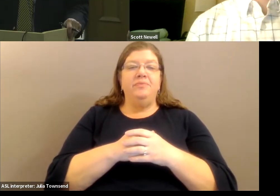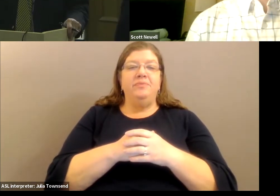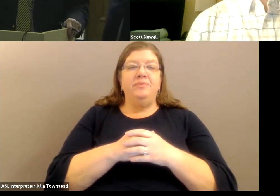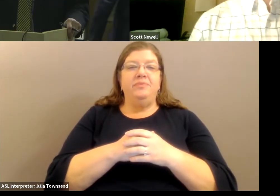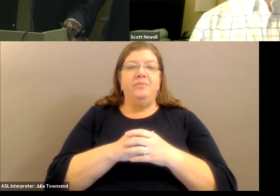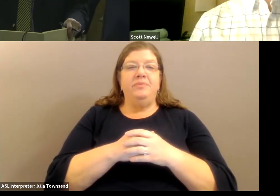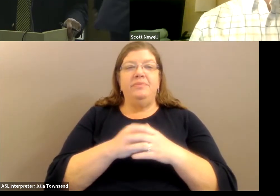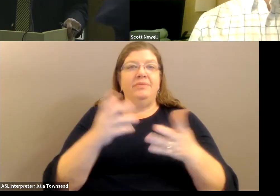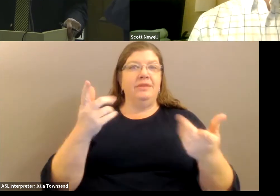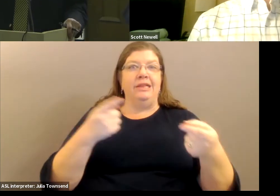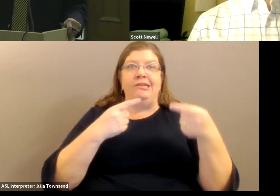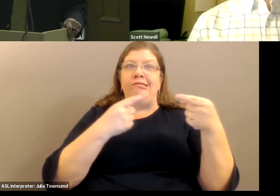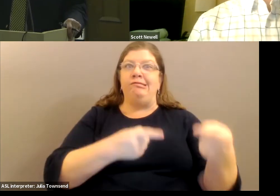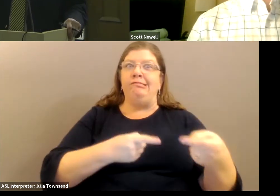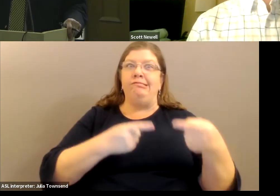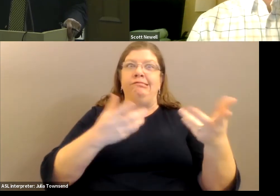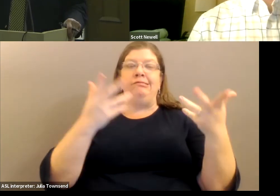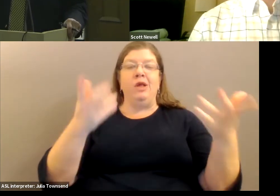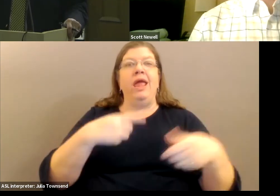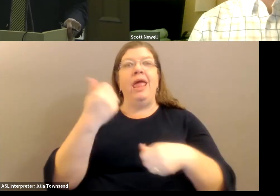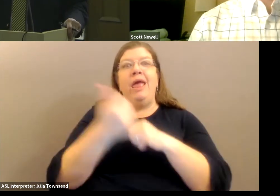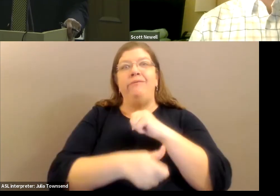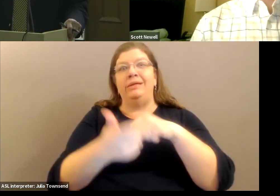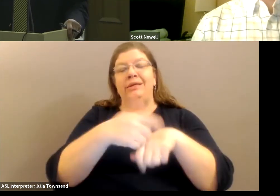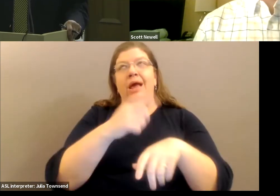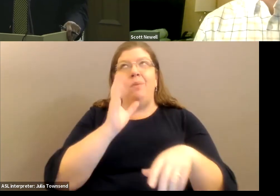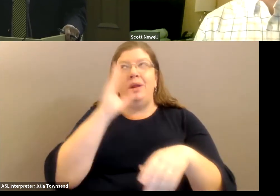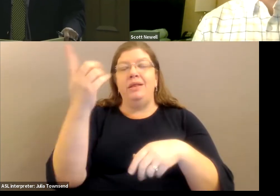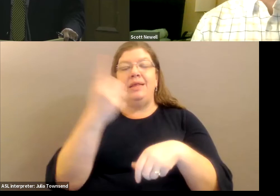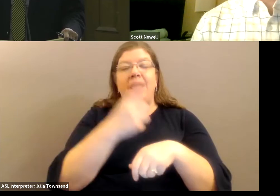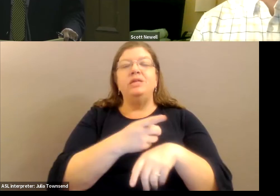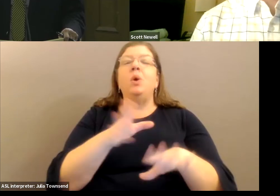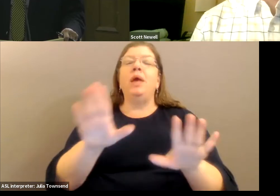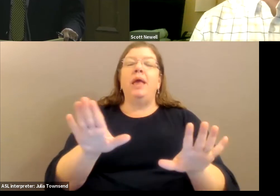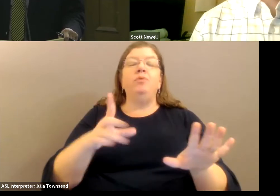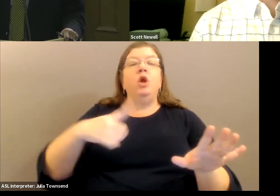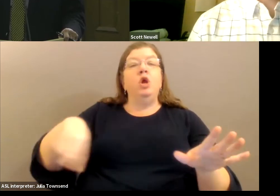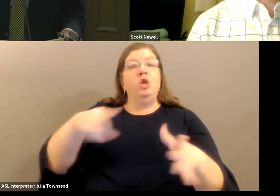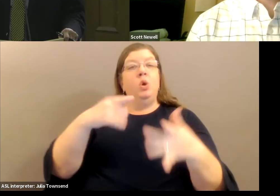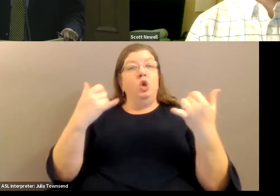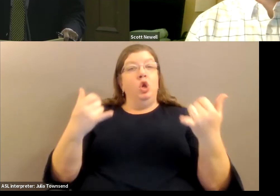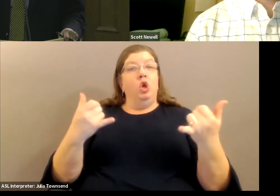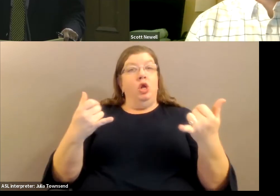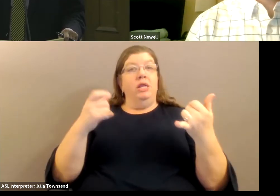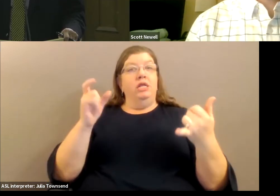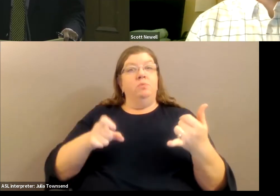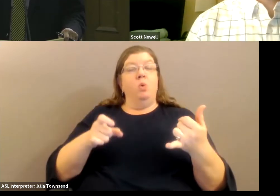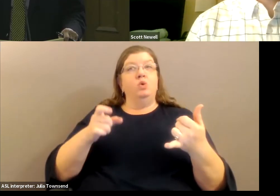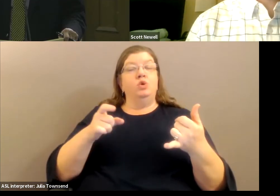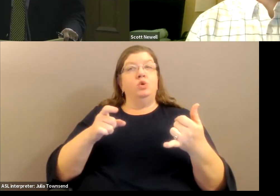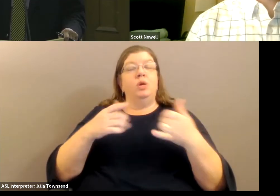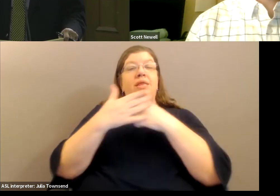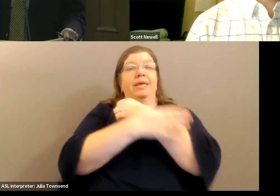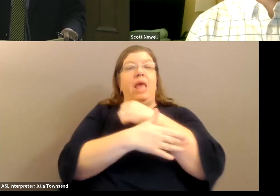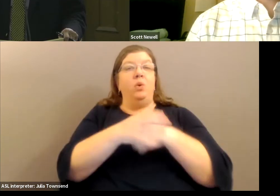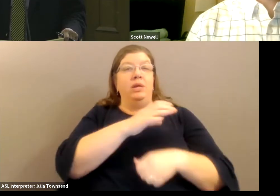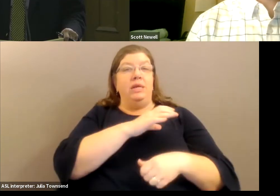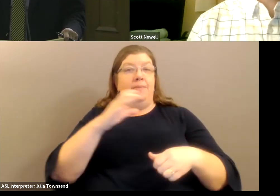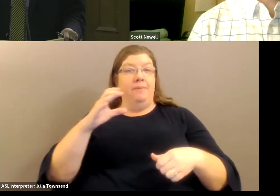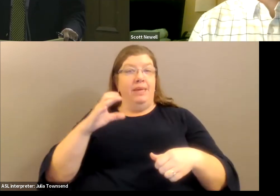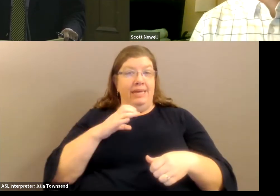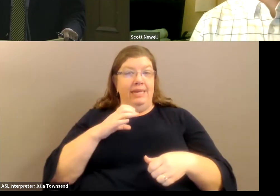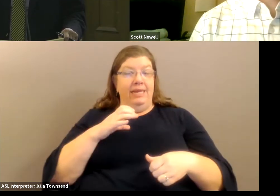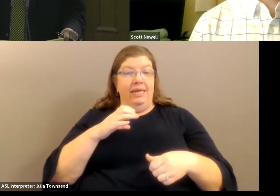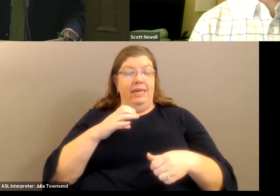Every time. One of these days. You are currently scheduled to go before the county committee